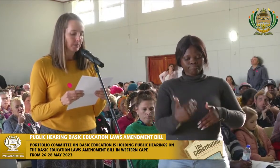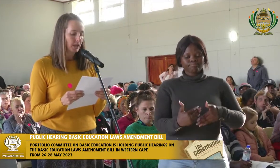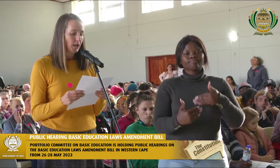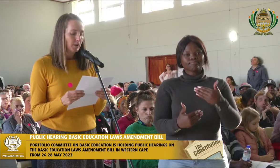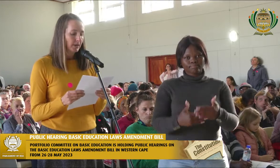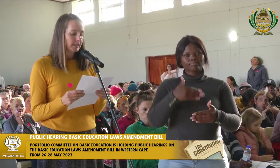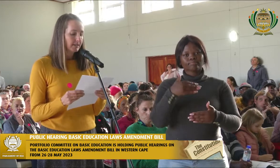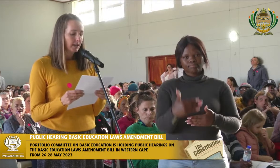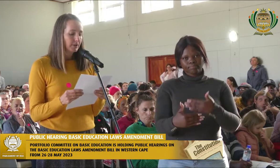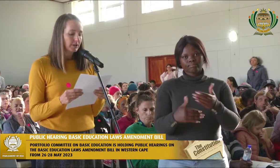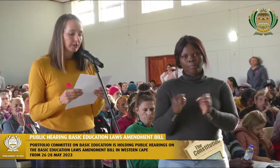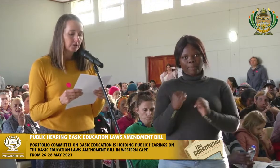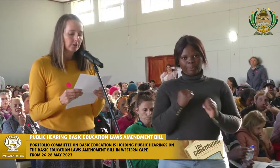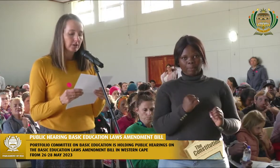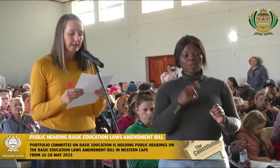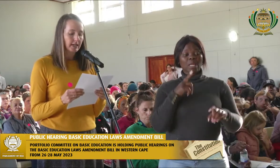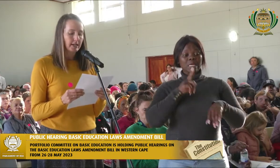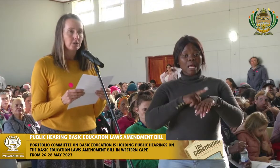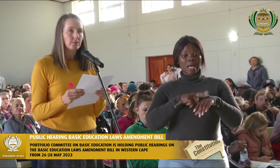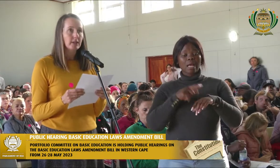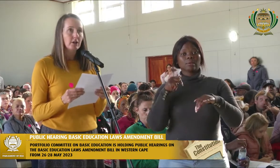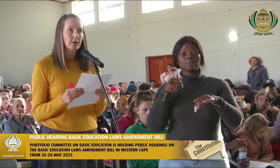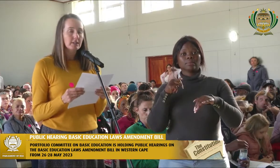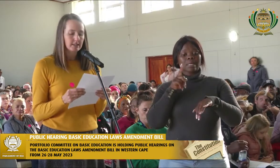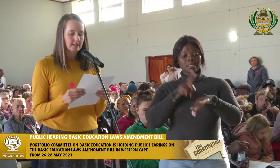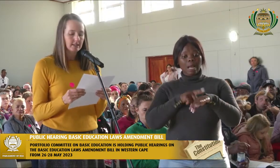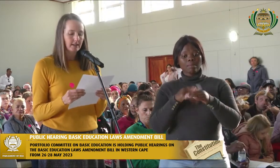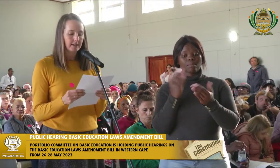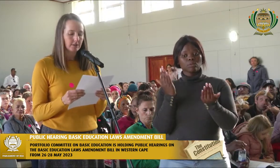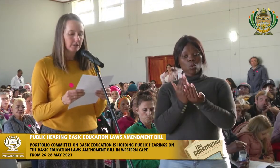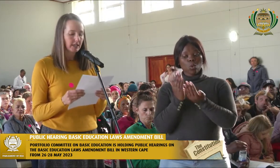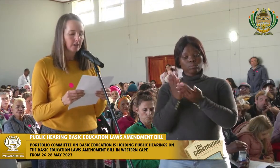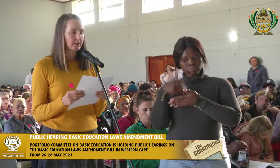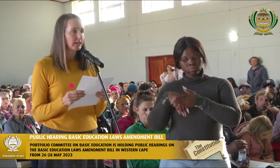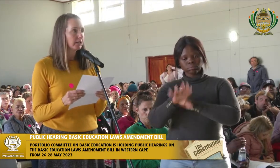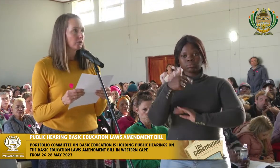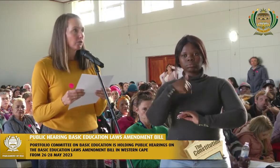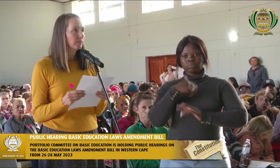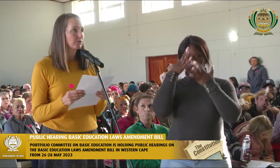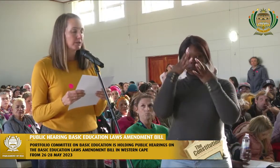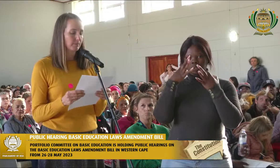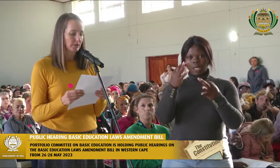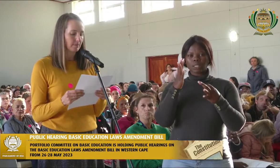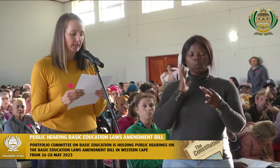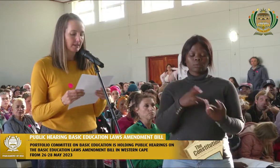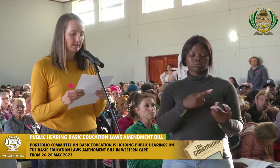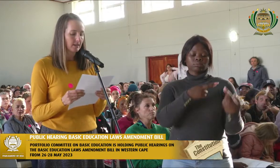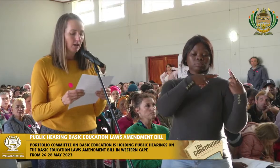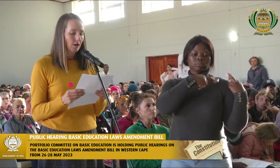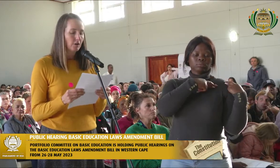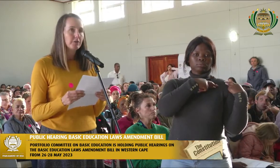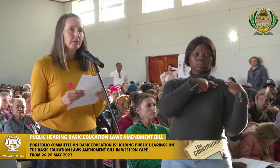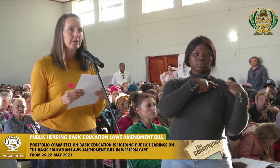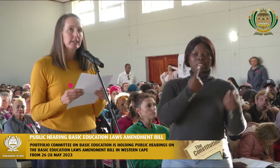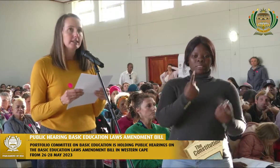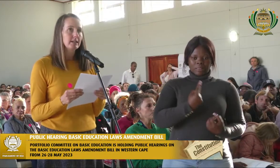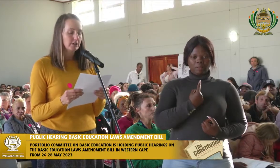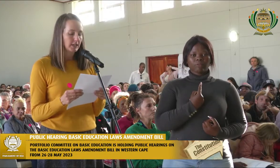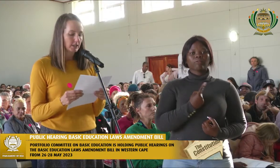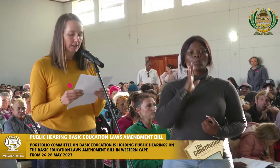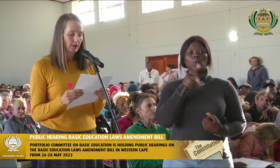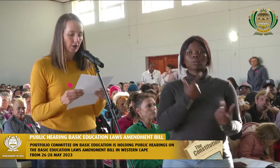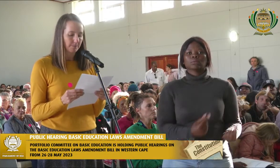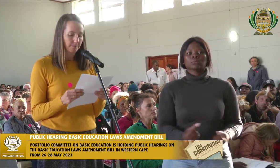ongoing. By the time he reached school-going age, we have long since decided to take on the enormous responsibility of furthering